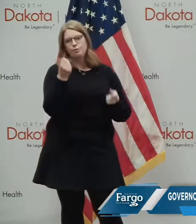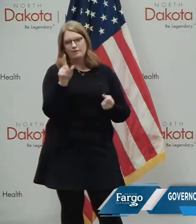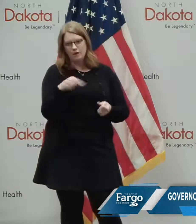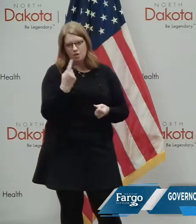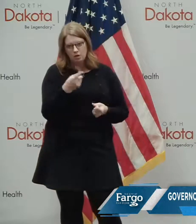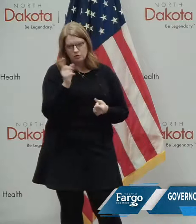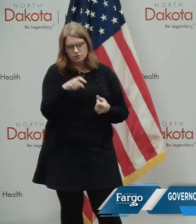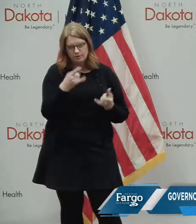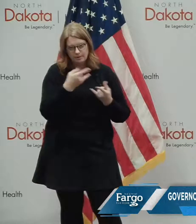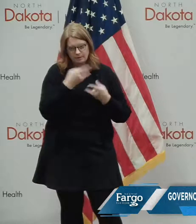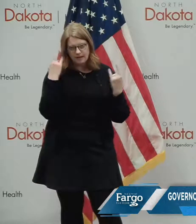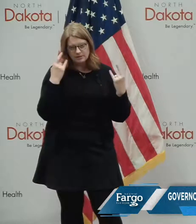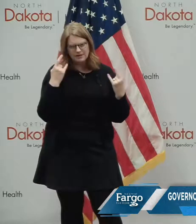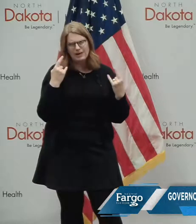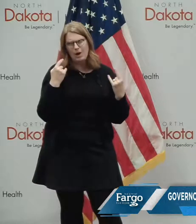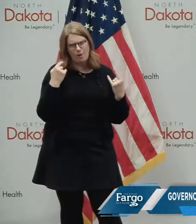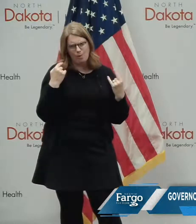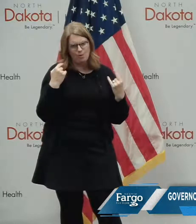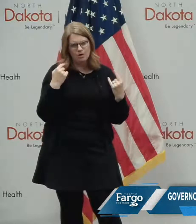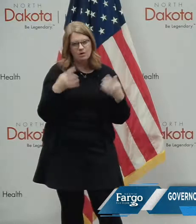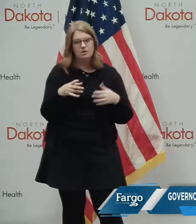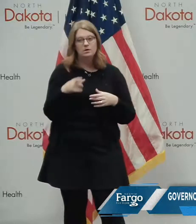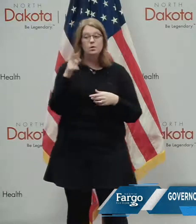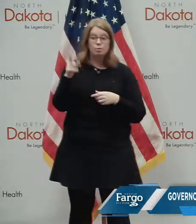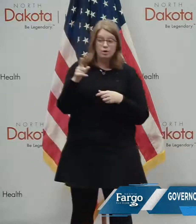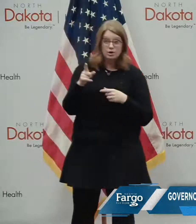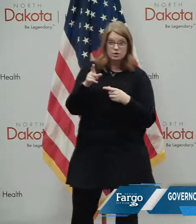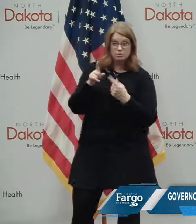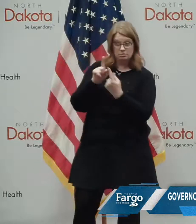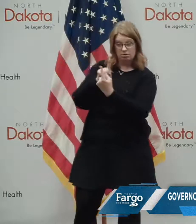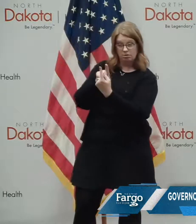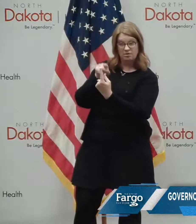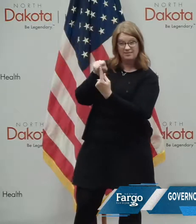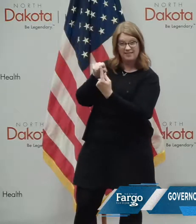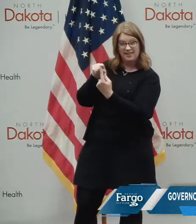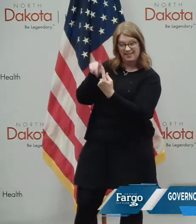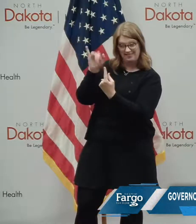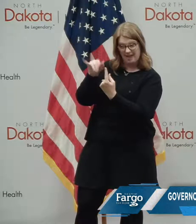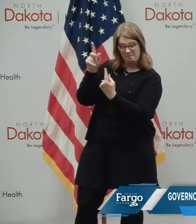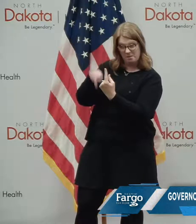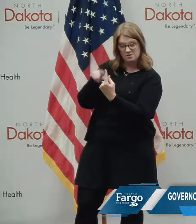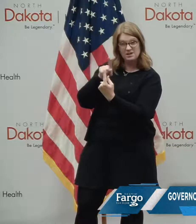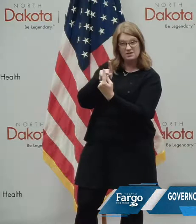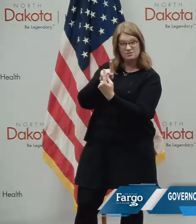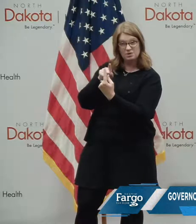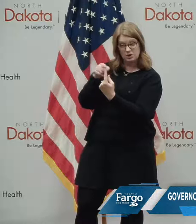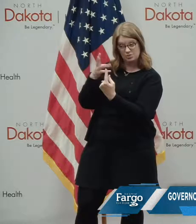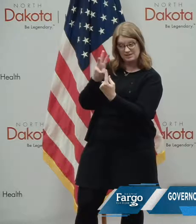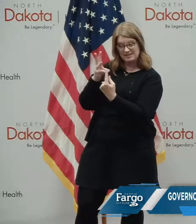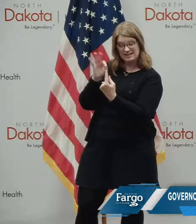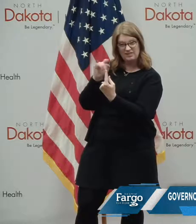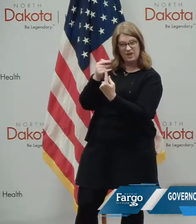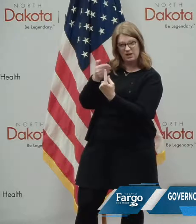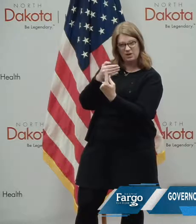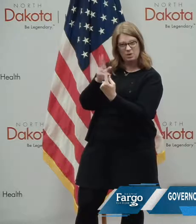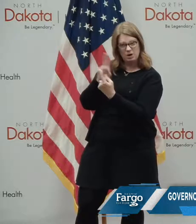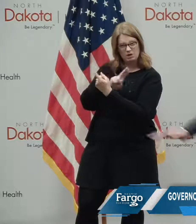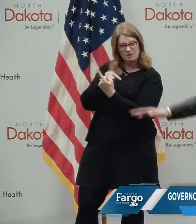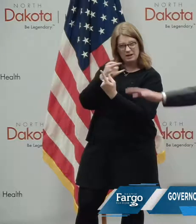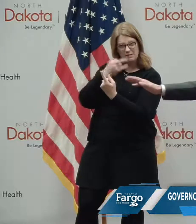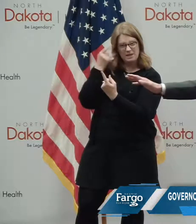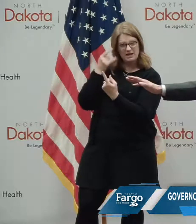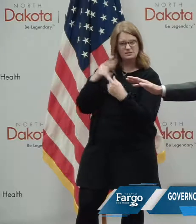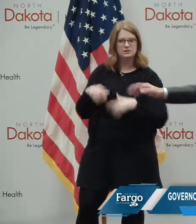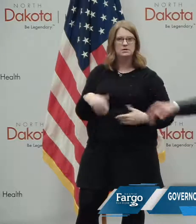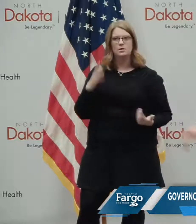yourself across the state? They're going to ask, were you wearing a mask when you were within 6 feet of a person who tested positive? And we all know what 6